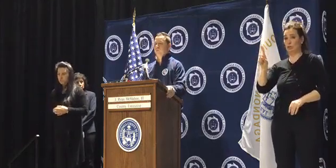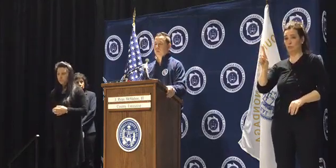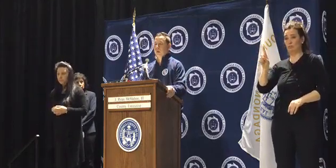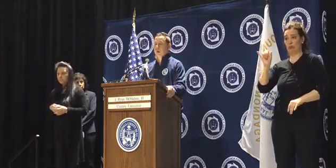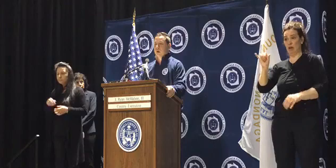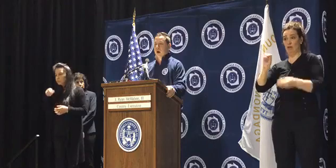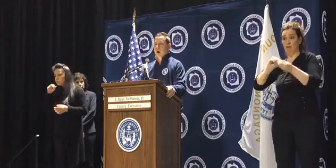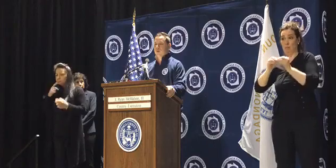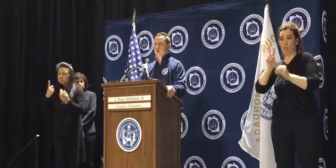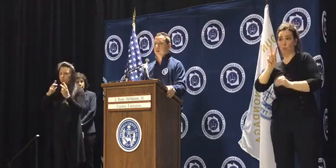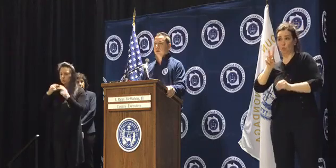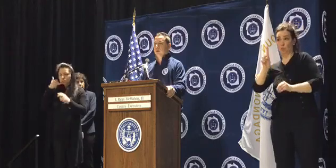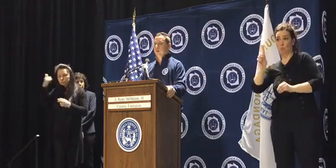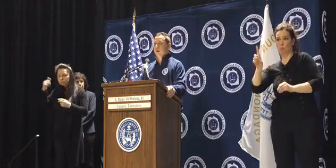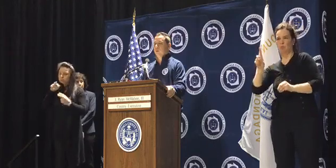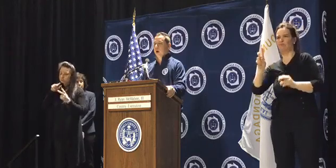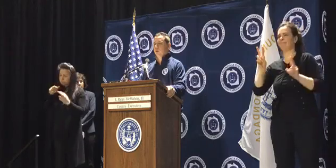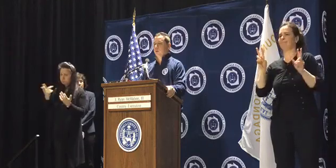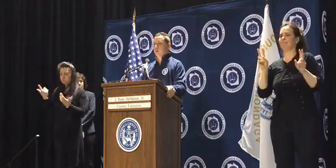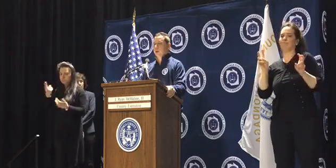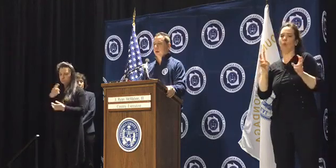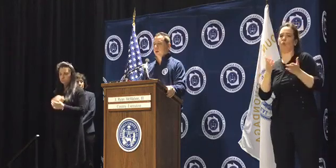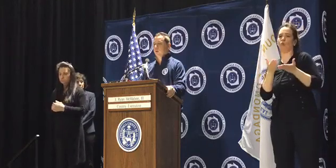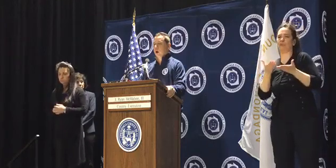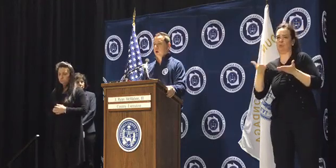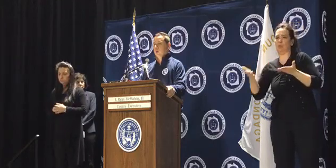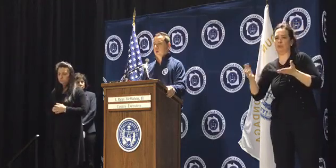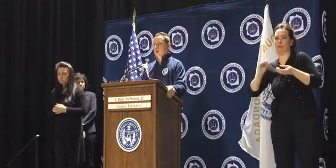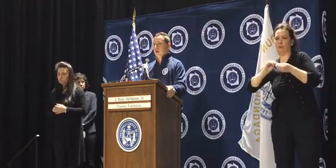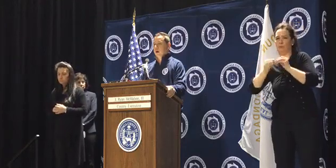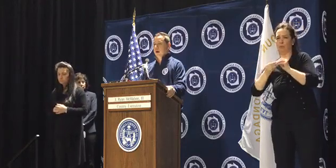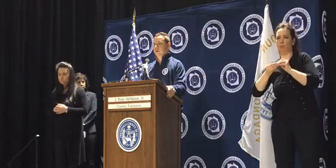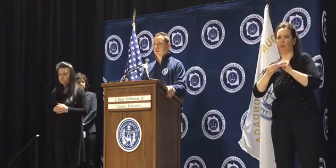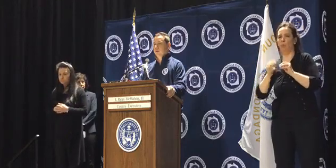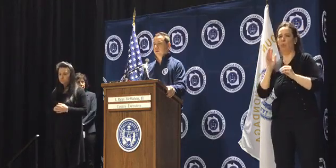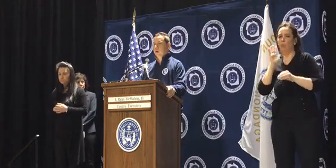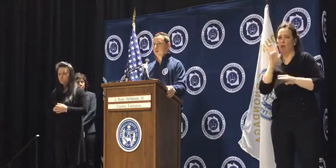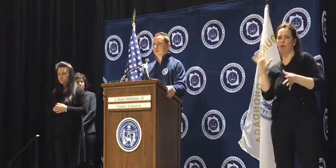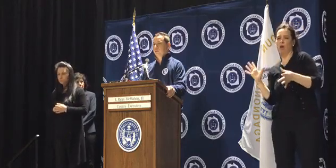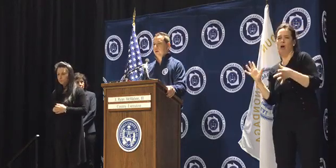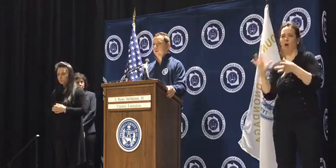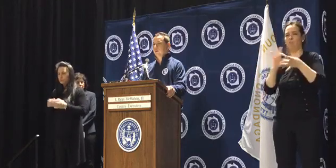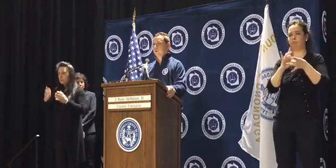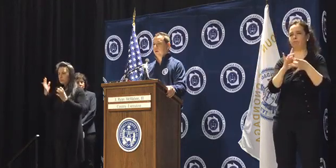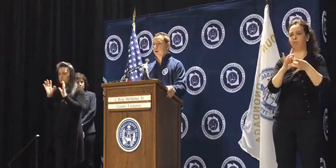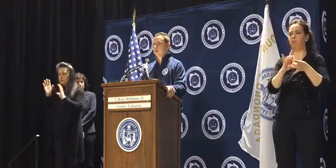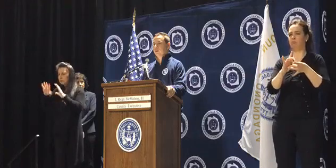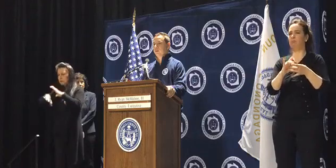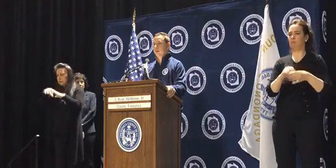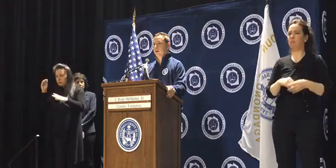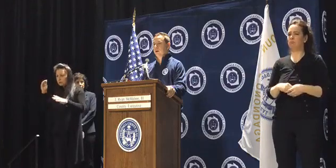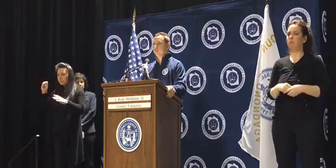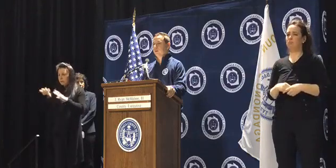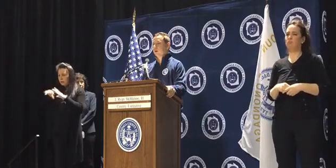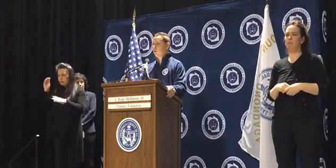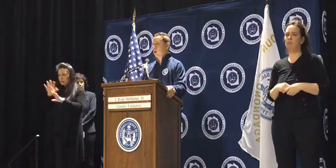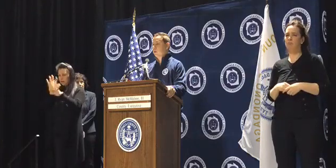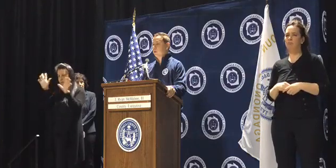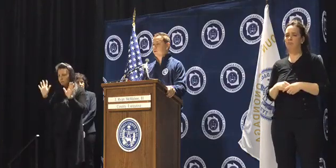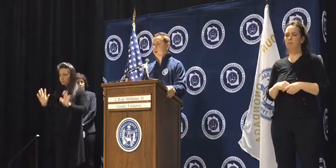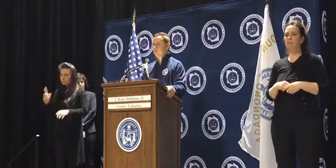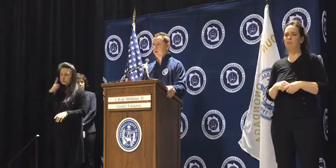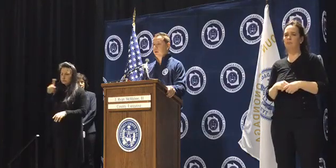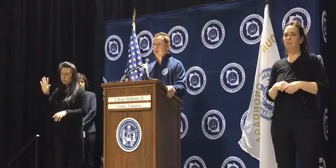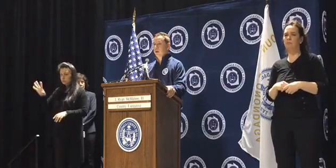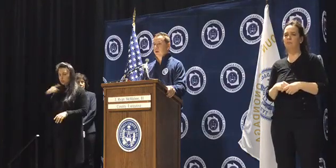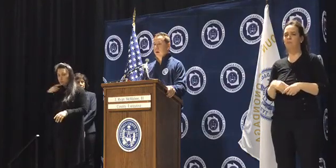important. Certainly we've had weather where we can get out and walk. I took a nice walk with my family this morning. I talked to the mayor. He was taking a walk with